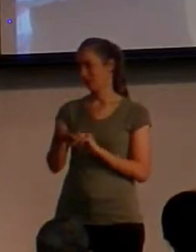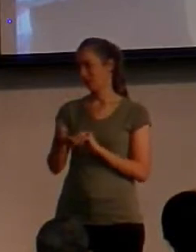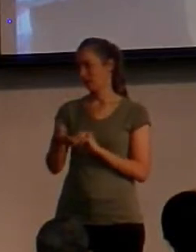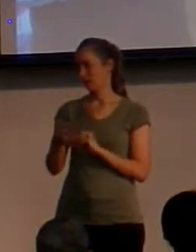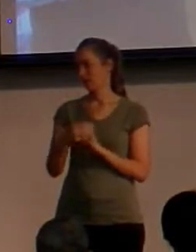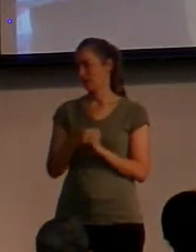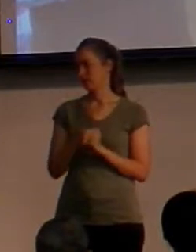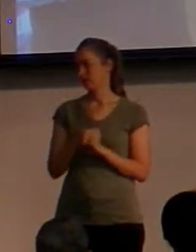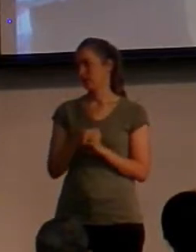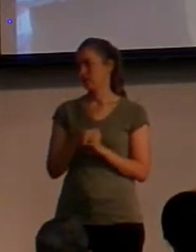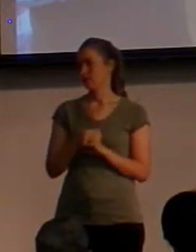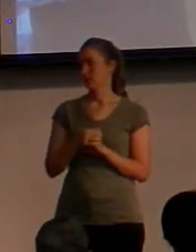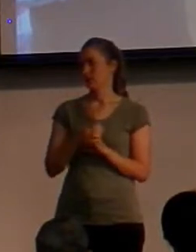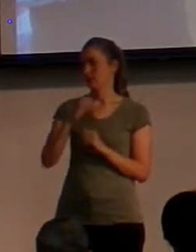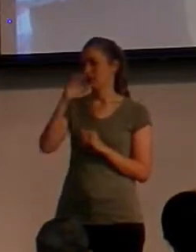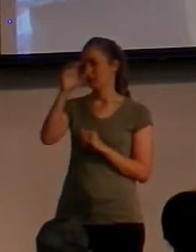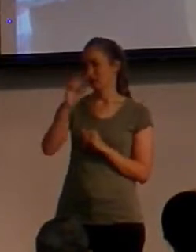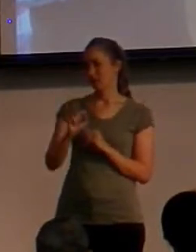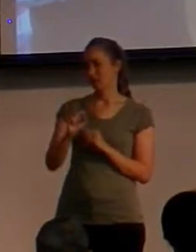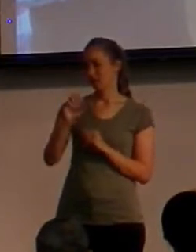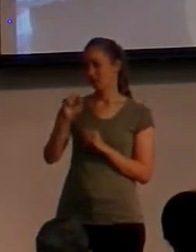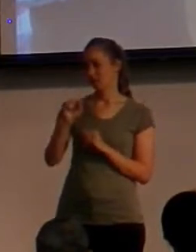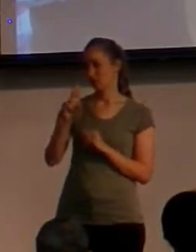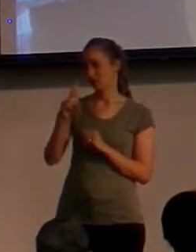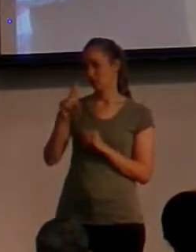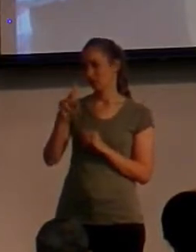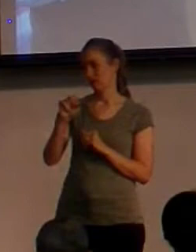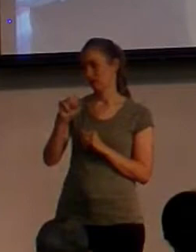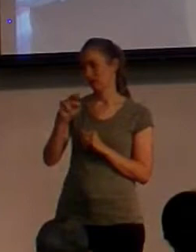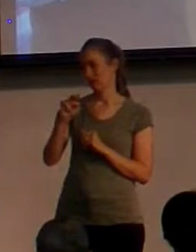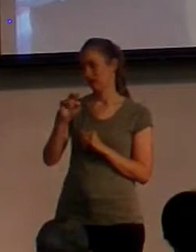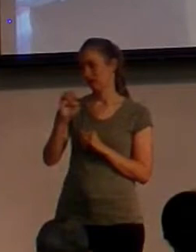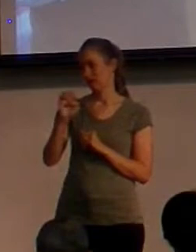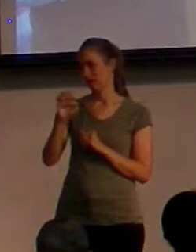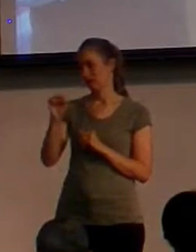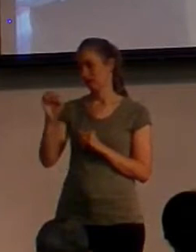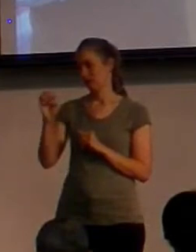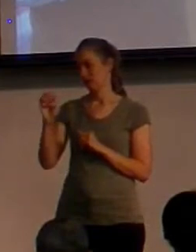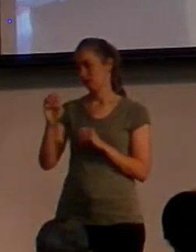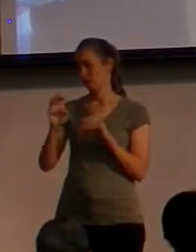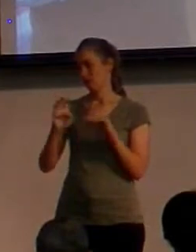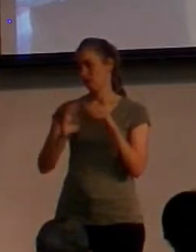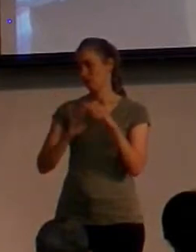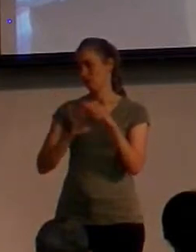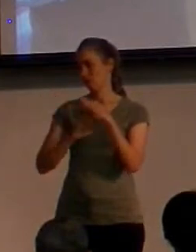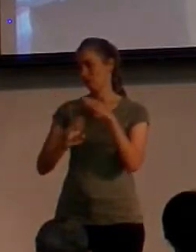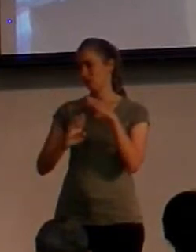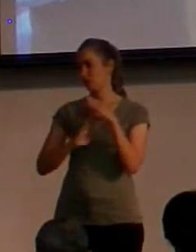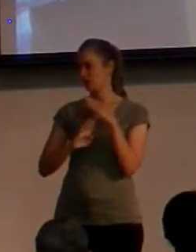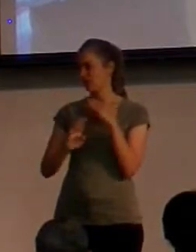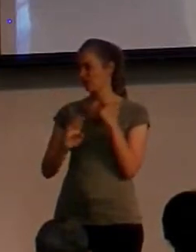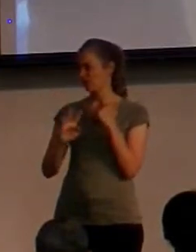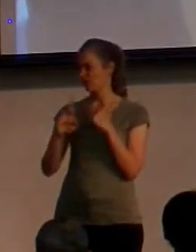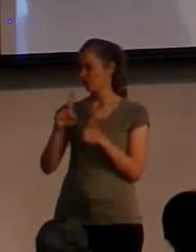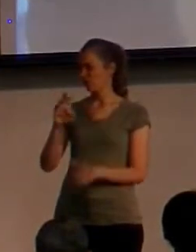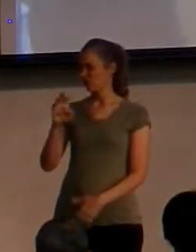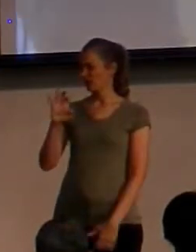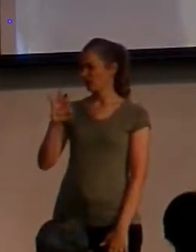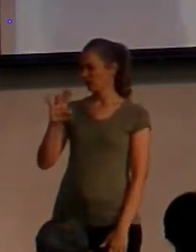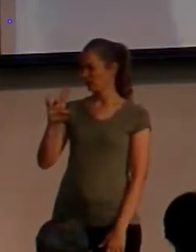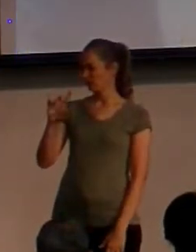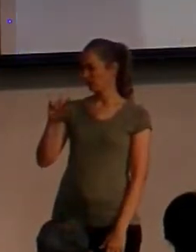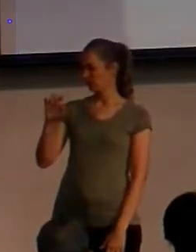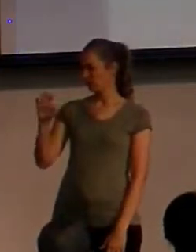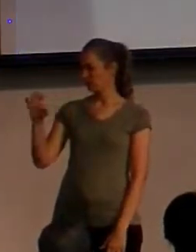South Sudanese refugees, and quite a mixture of things. This is another movie as